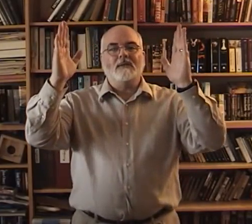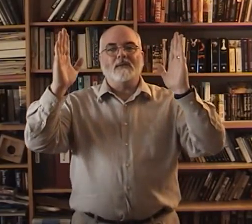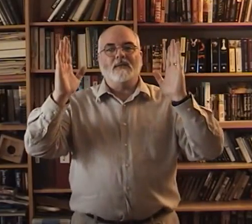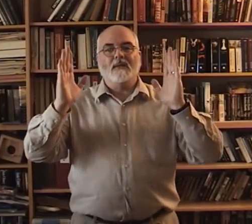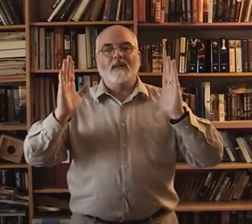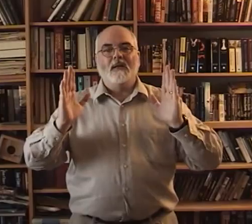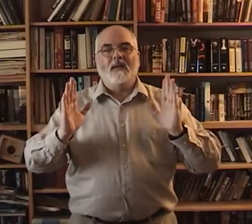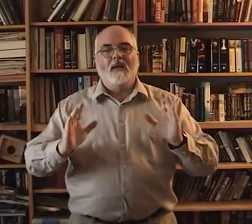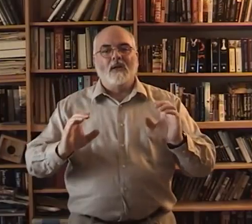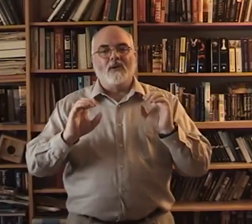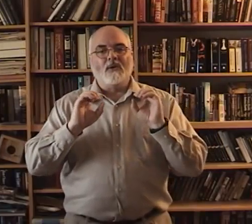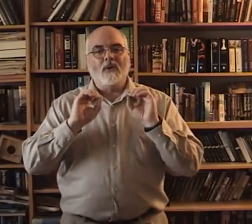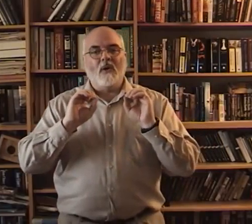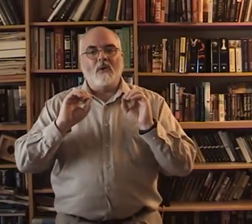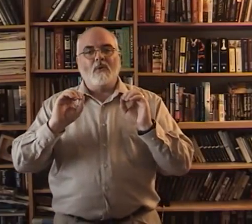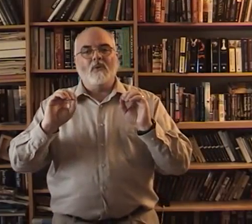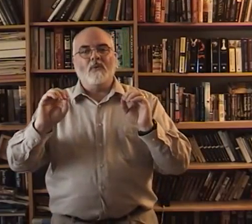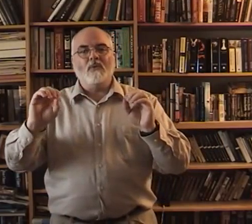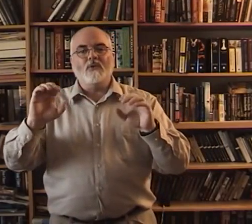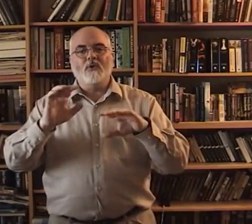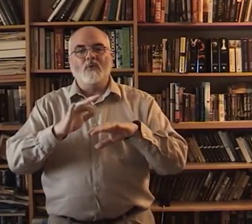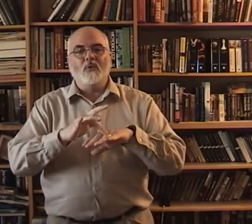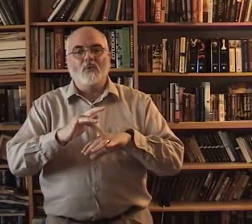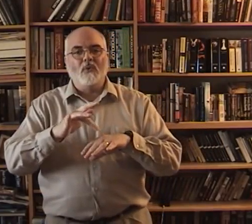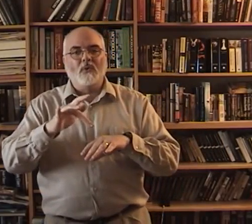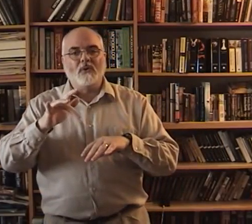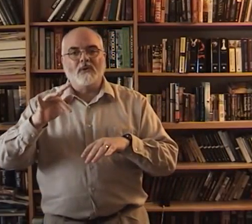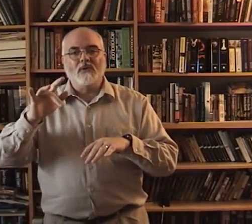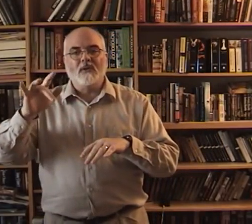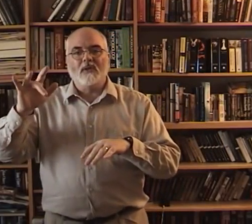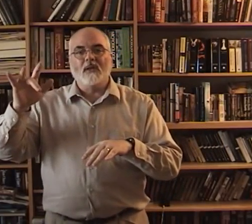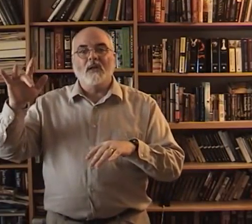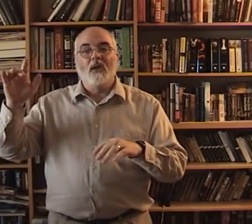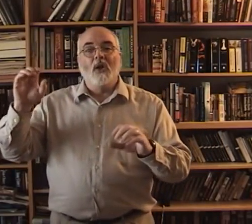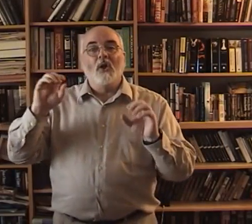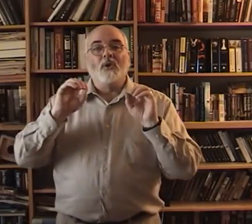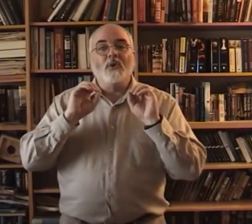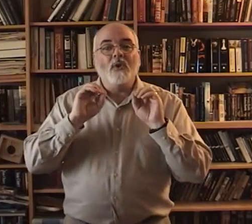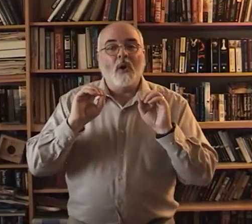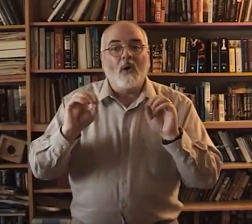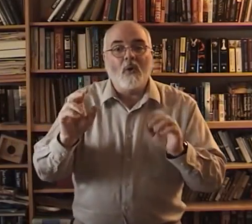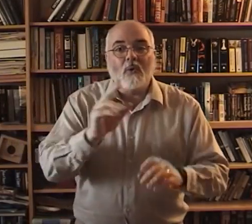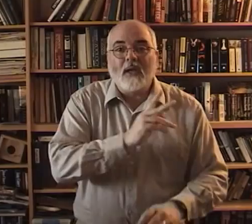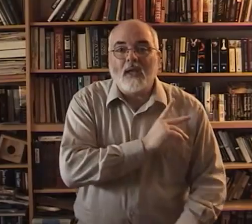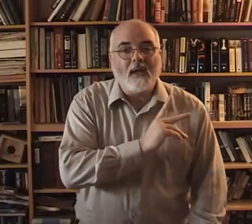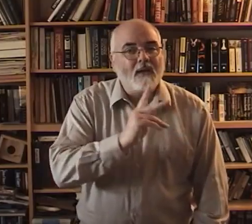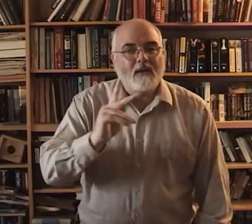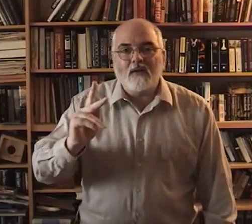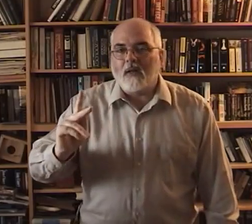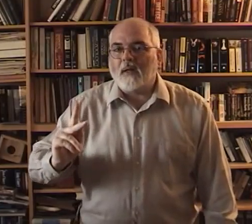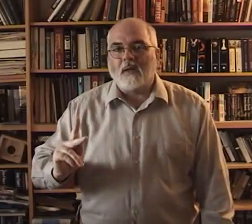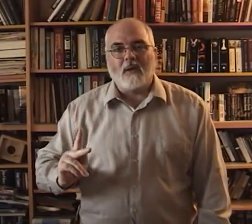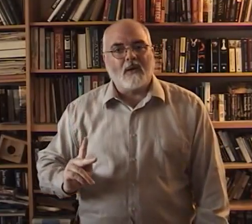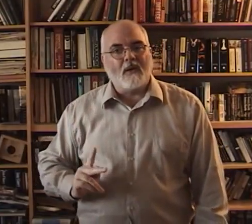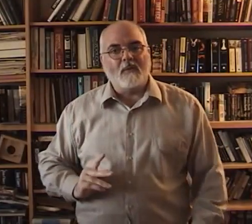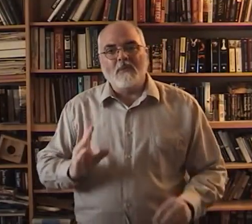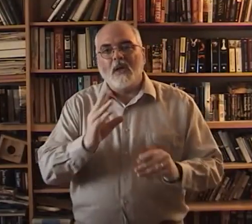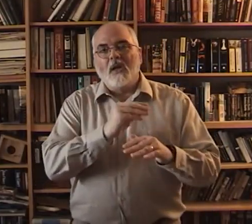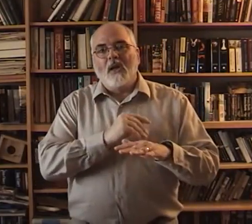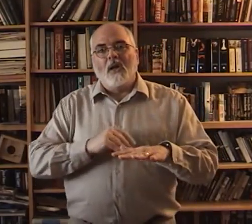like a song, that it does have some emphasis, and it does have some rhythm to it, okay? All right.